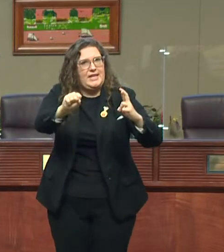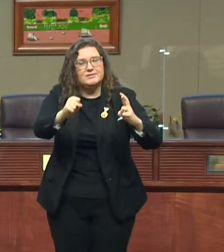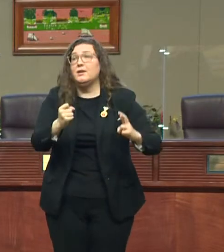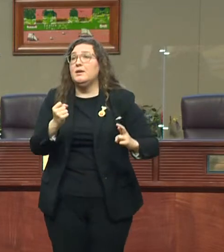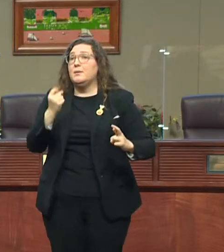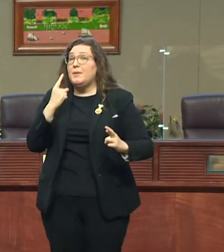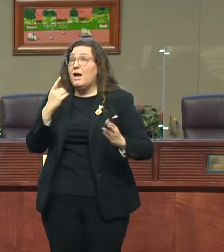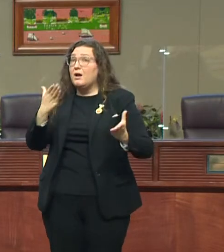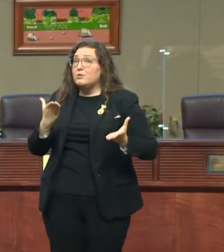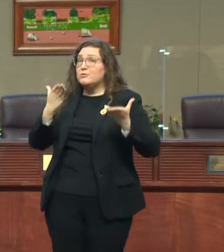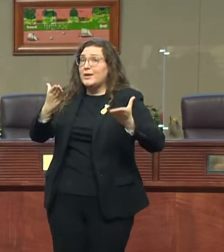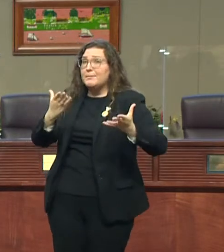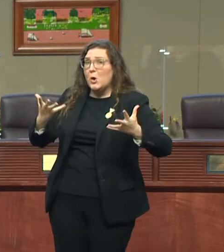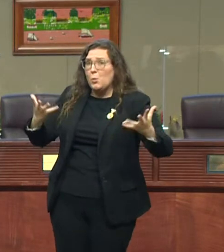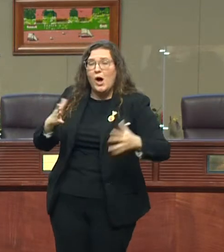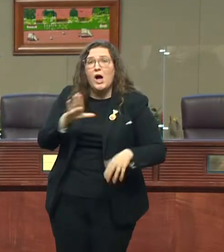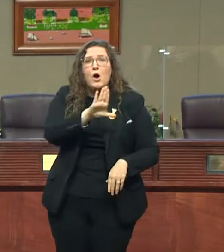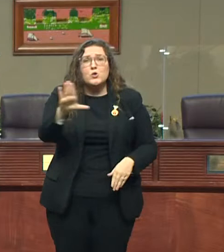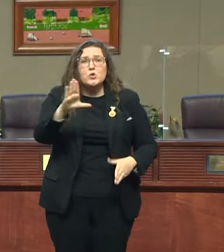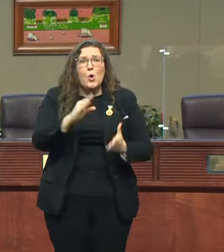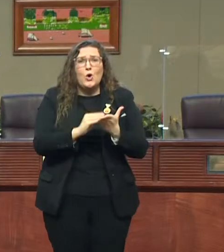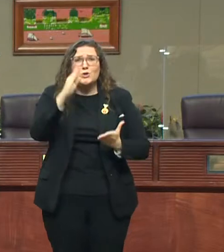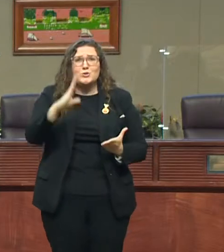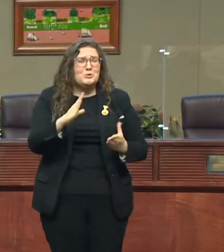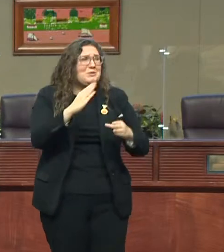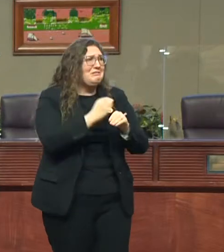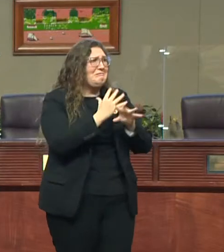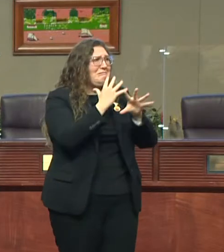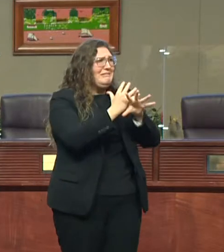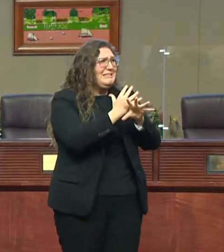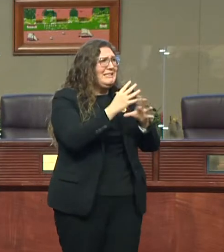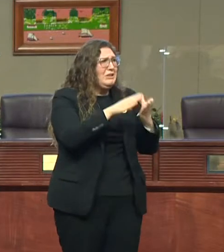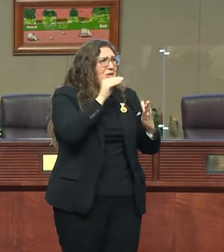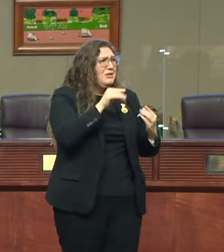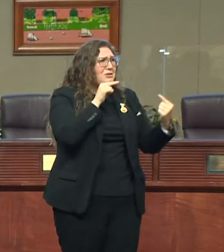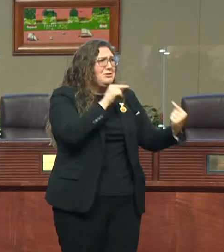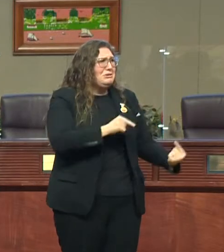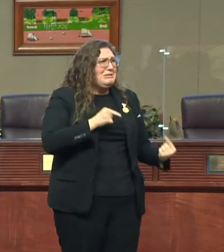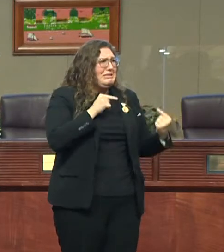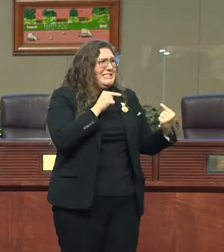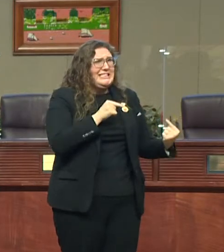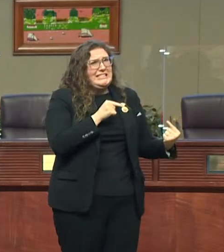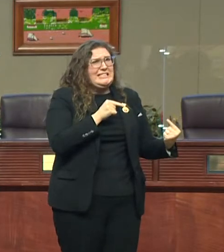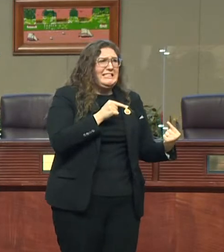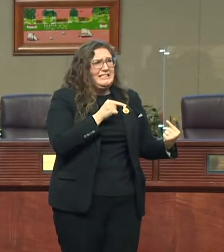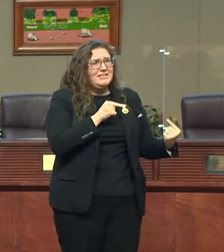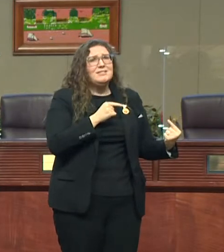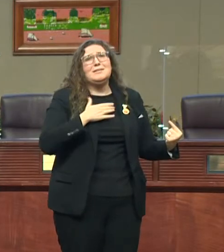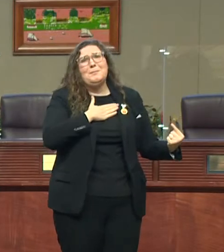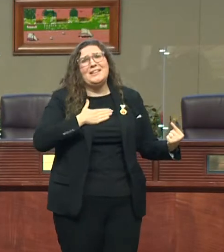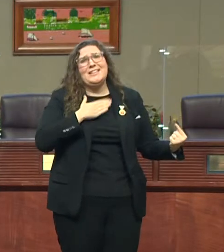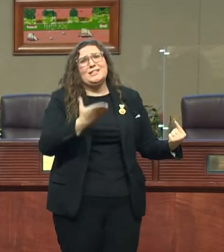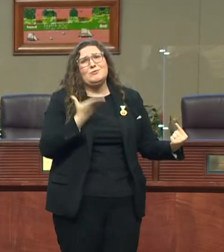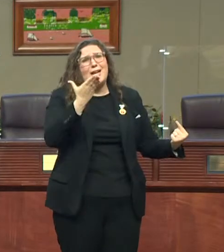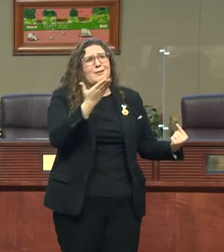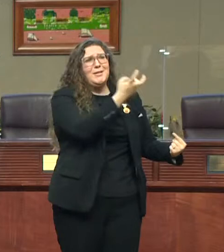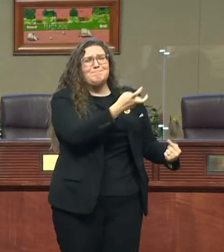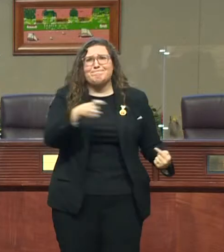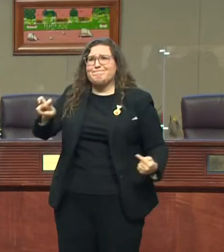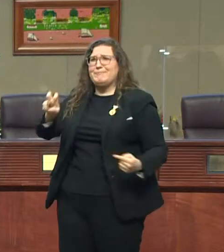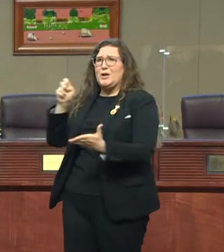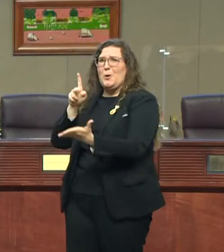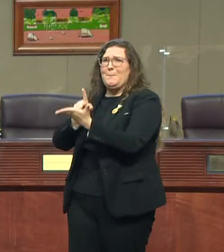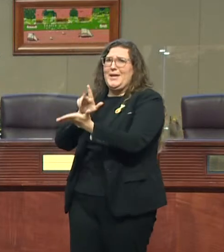recommend that students who are struggling switch to face-to-face learning in order to receive additional